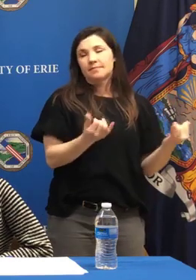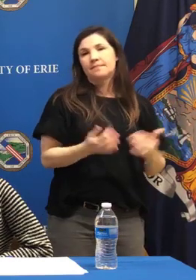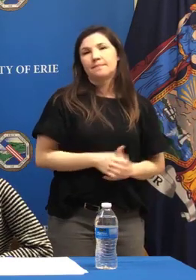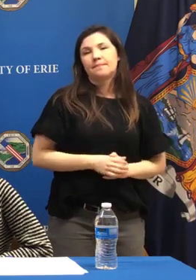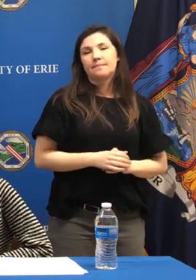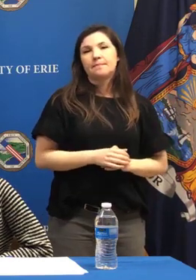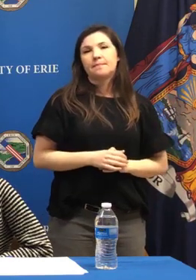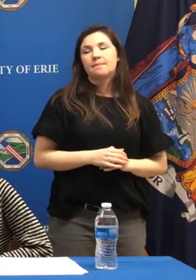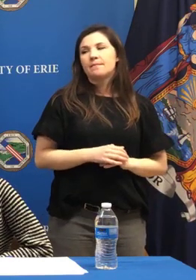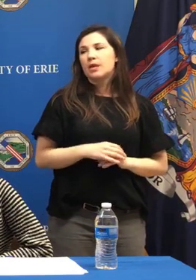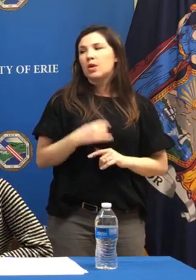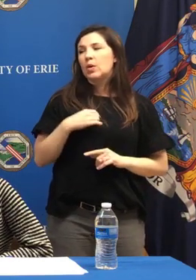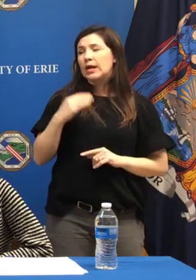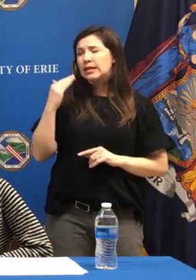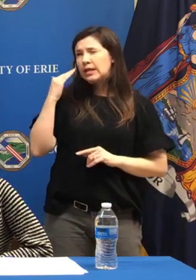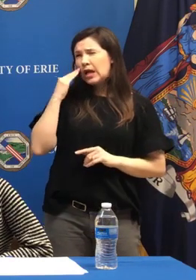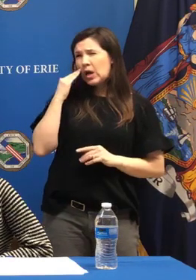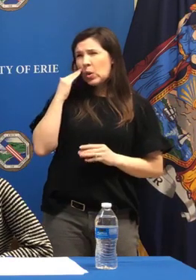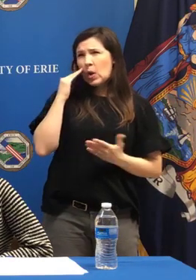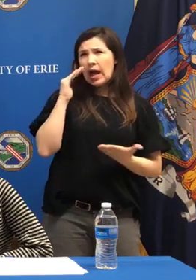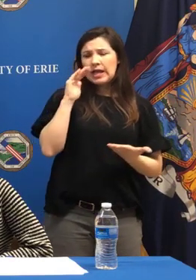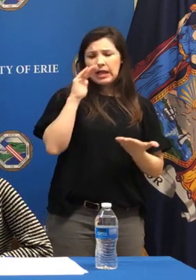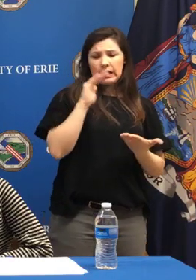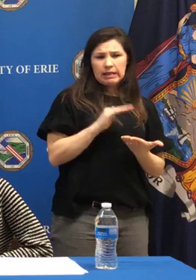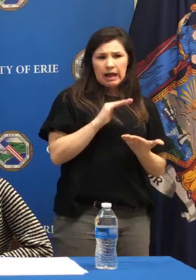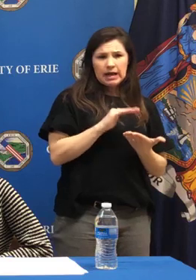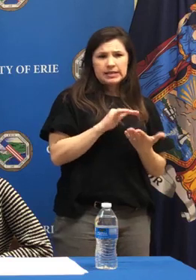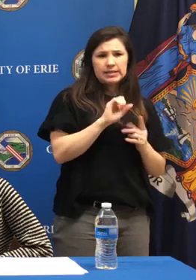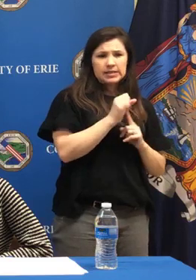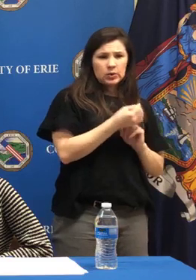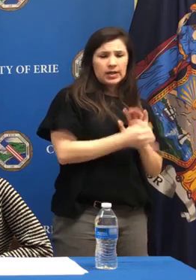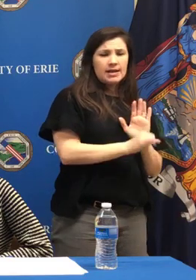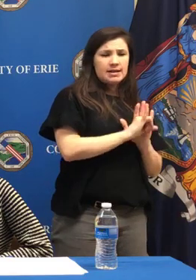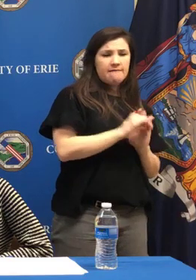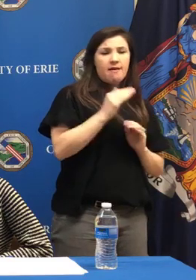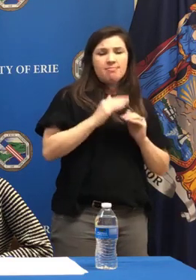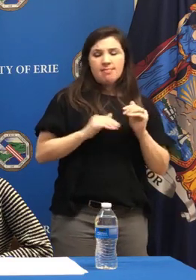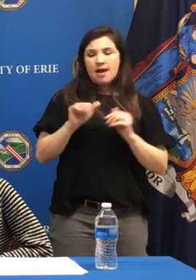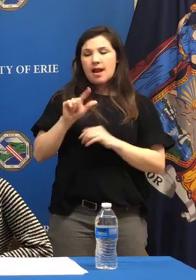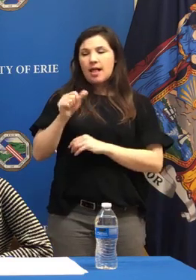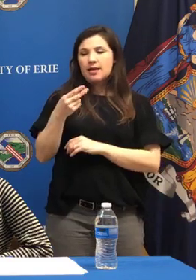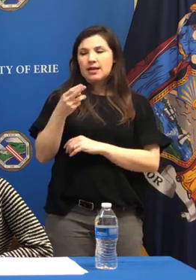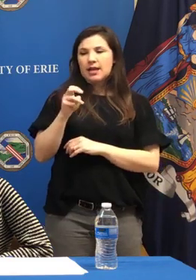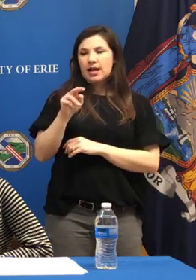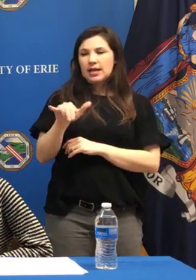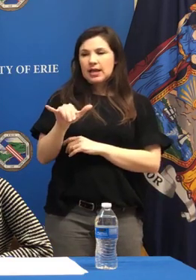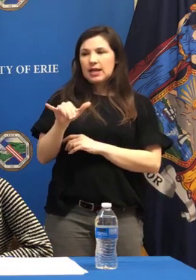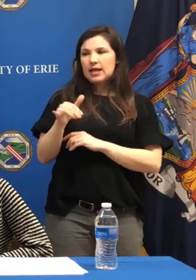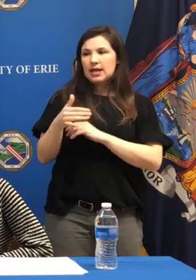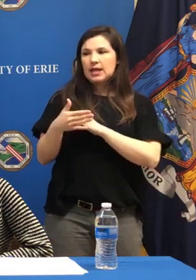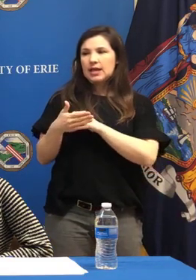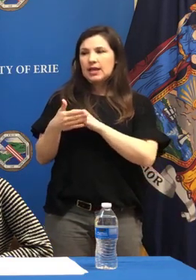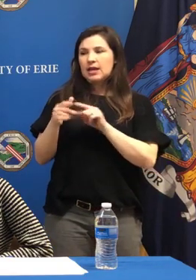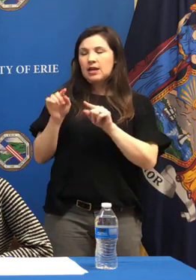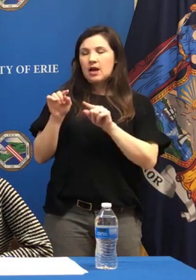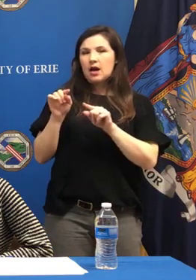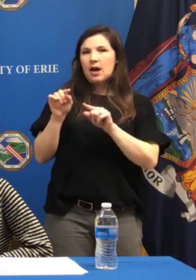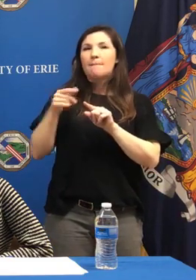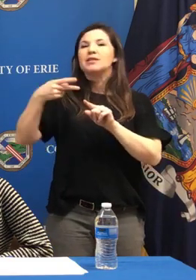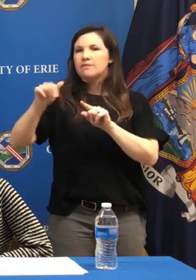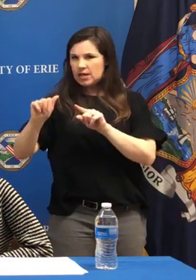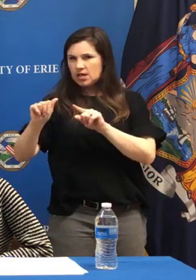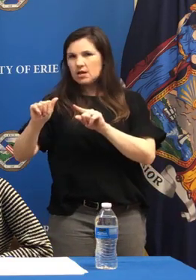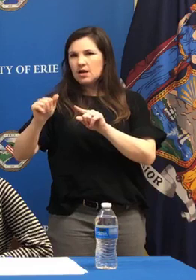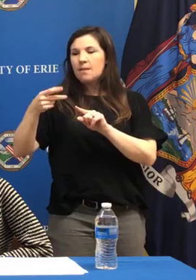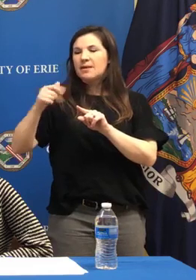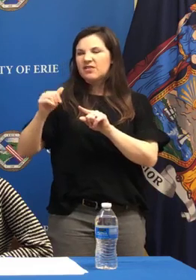now, I think we have less cases identified than Allegheny County, not Allegheny County, New York, Allegheny County,